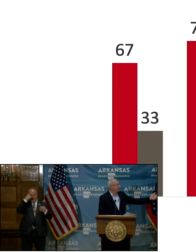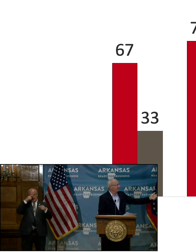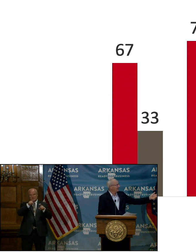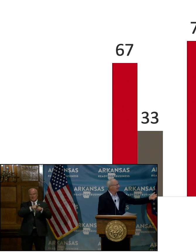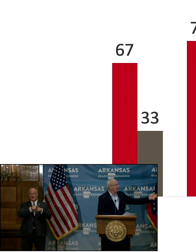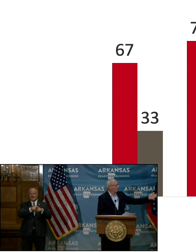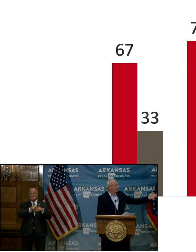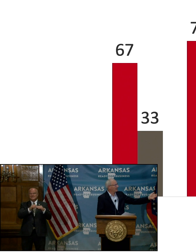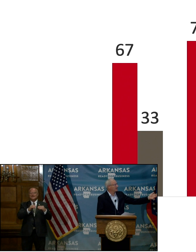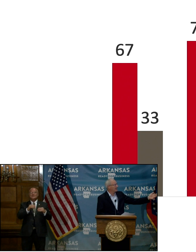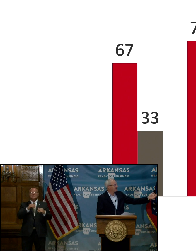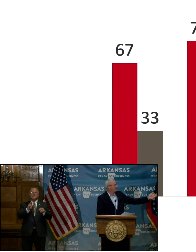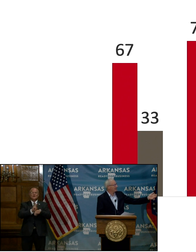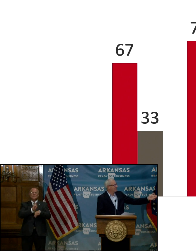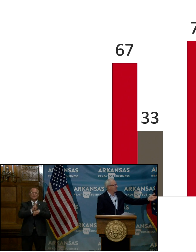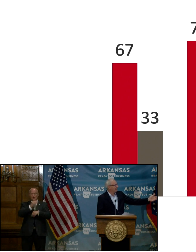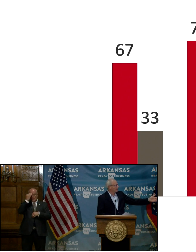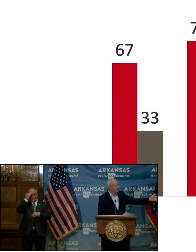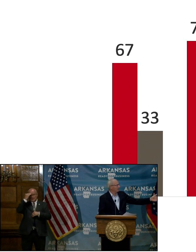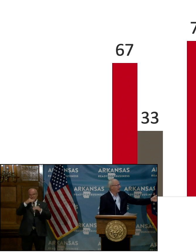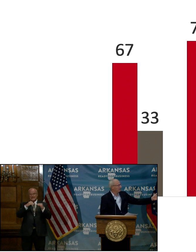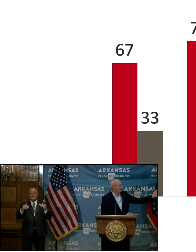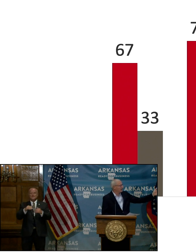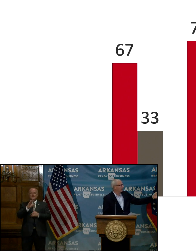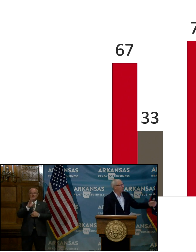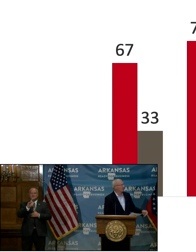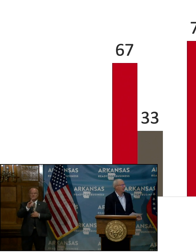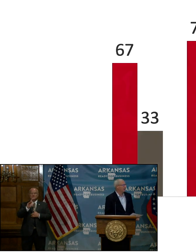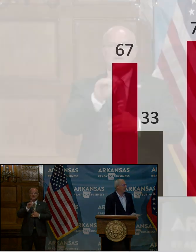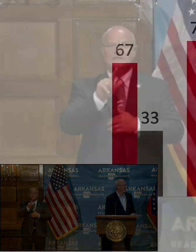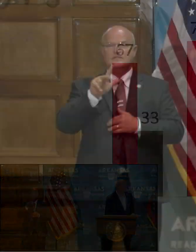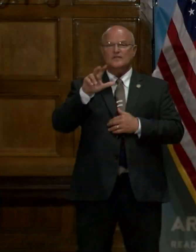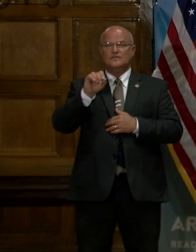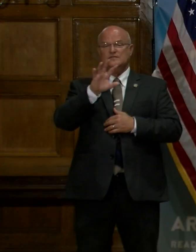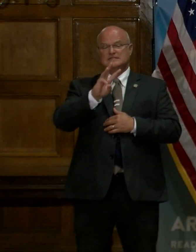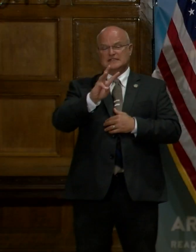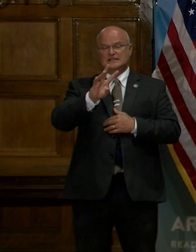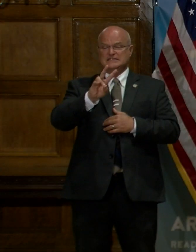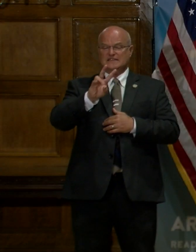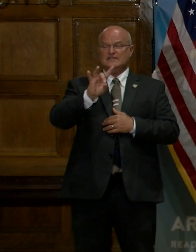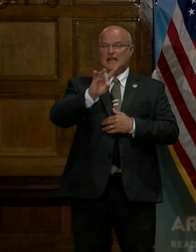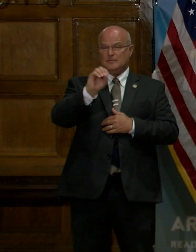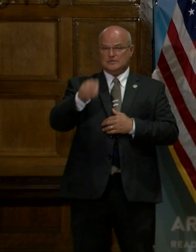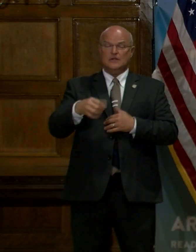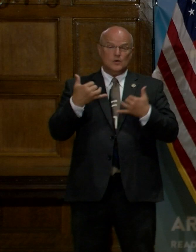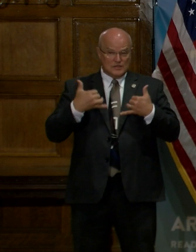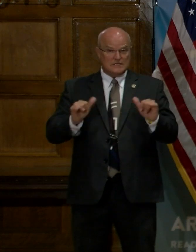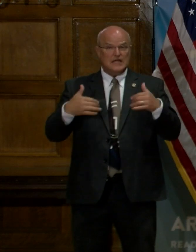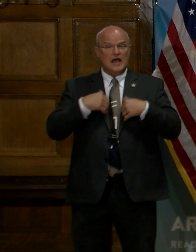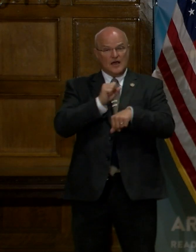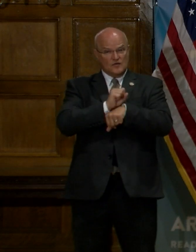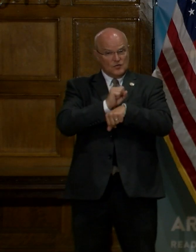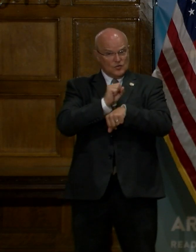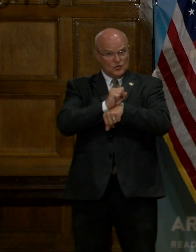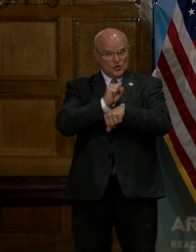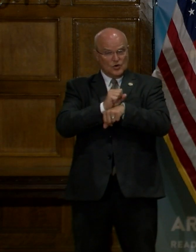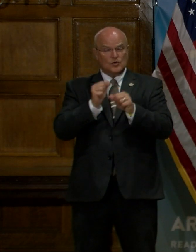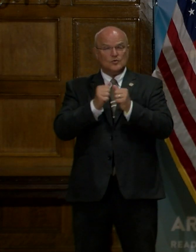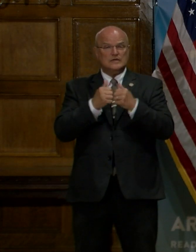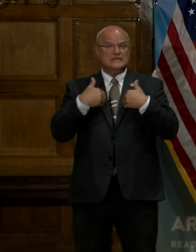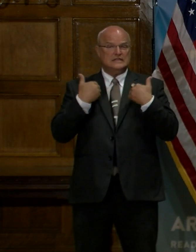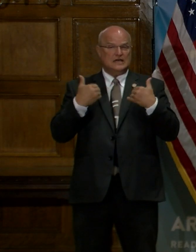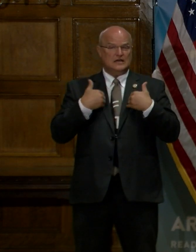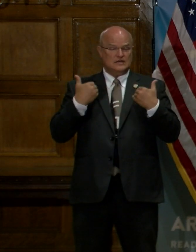compliance level, awareness level, and 25 to 34, 78%. So we still have some work to do